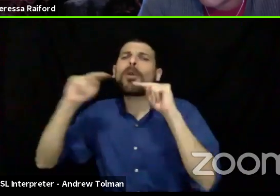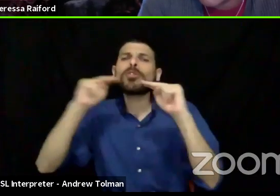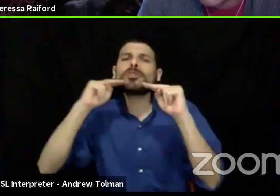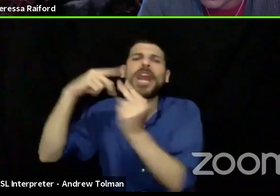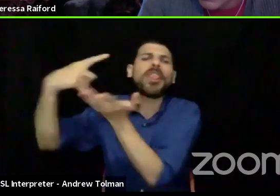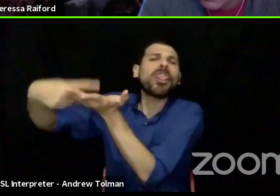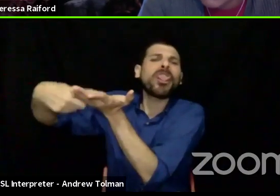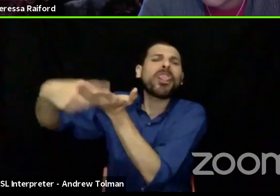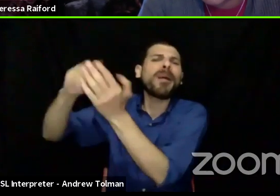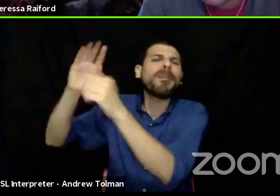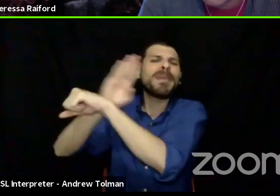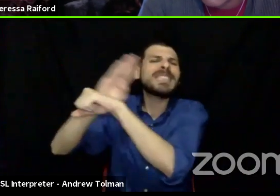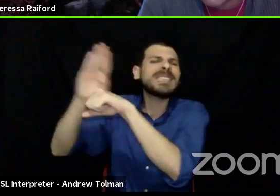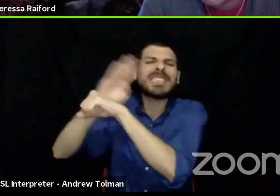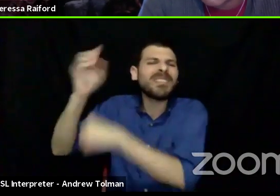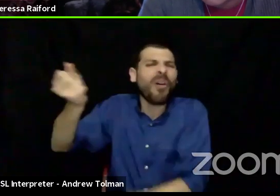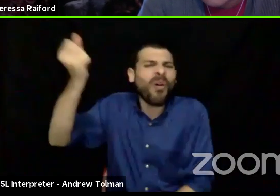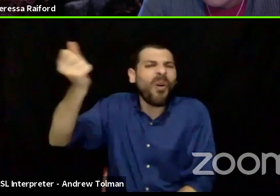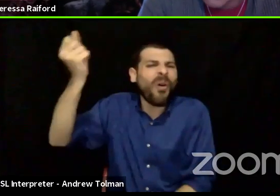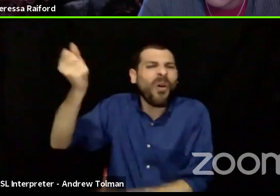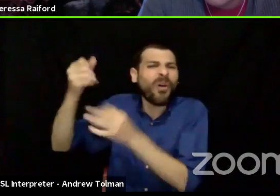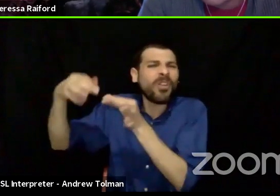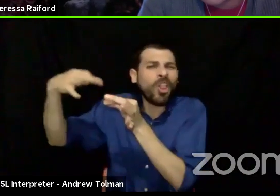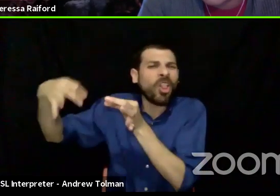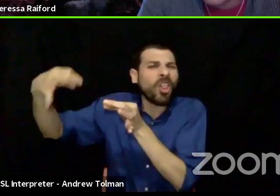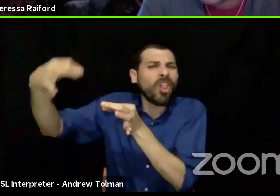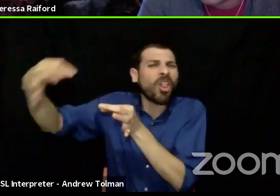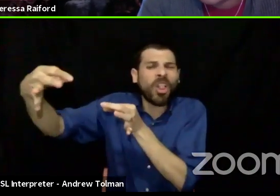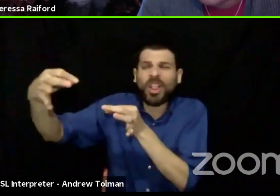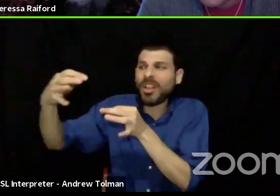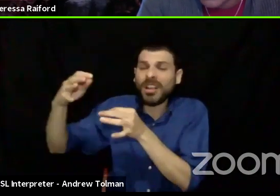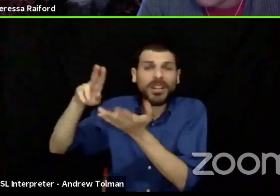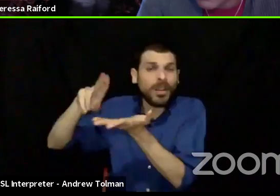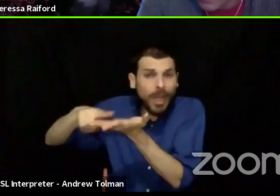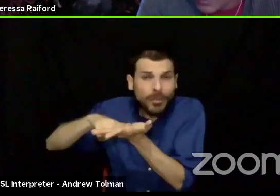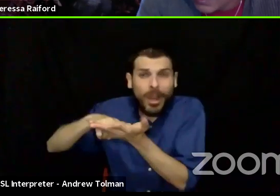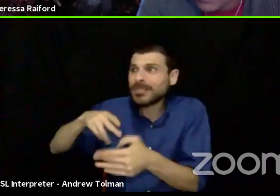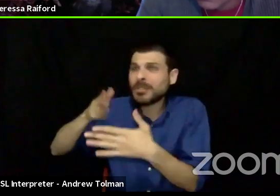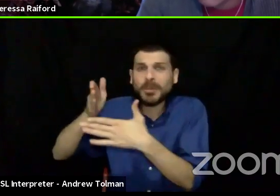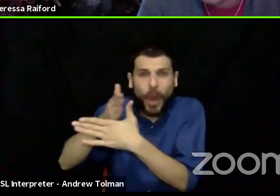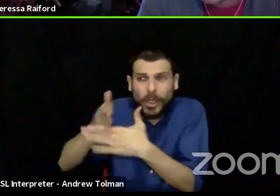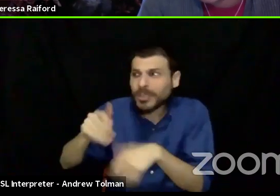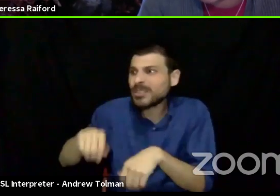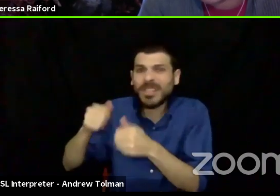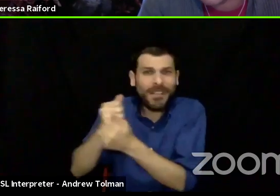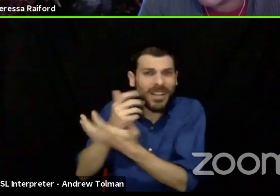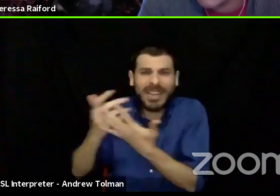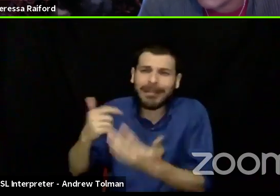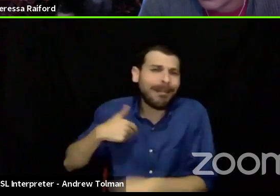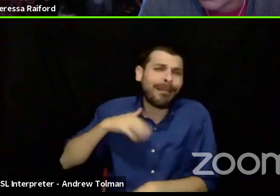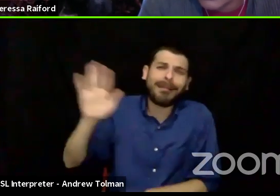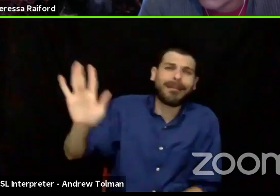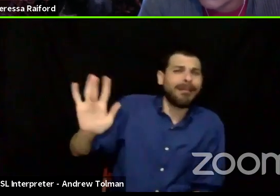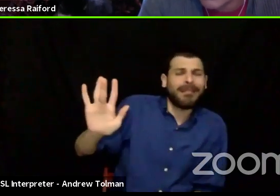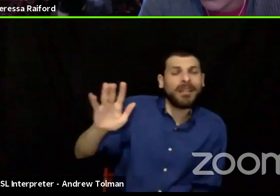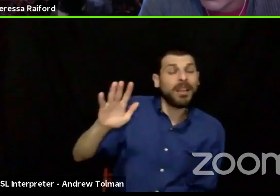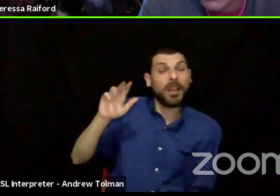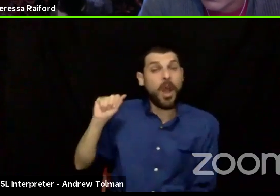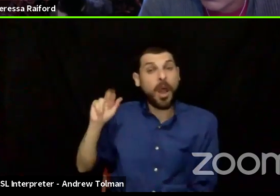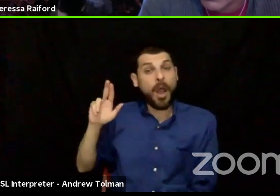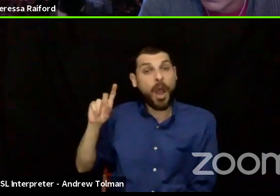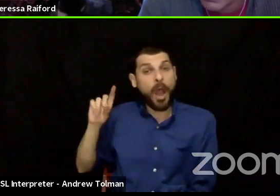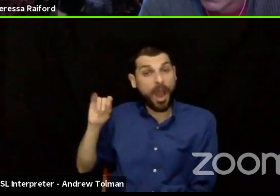and these contracts and these partnerships, I don't, you know, I'm with the auditor on this. I want more money in the auditor's